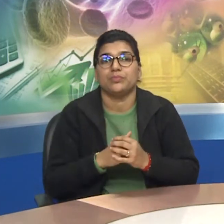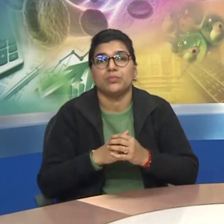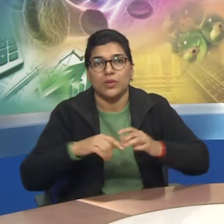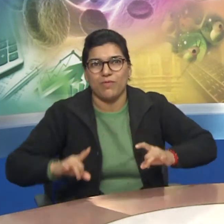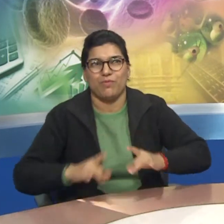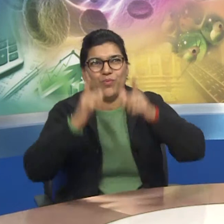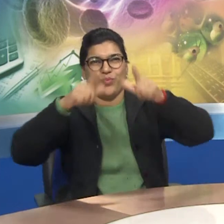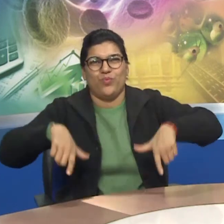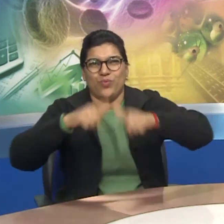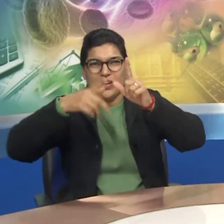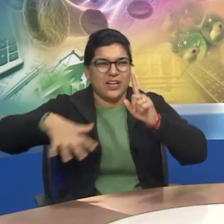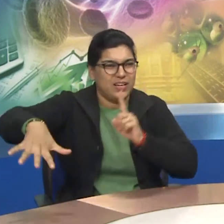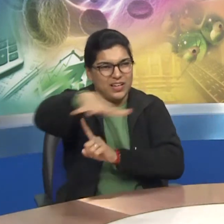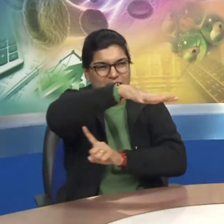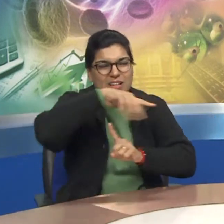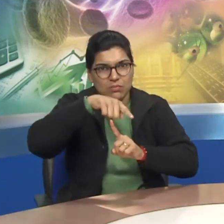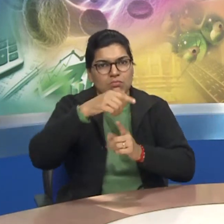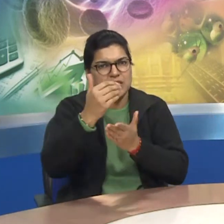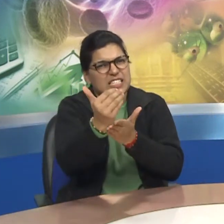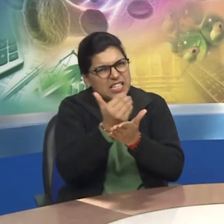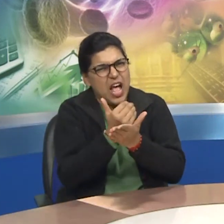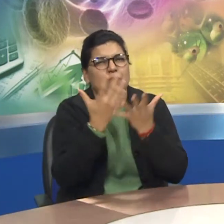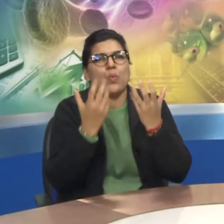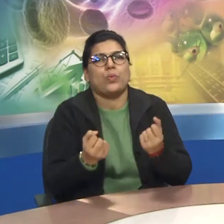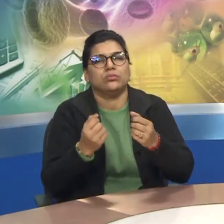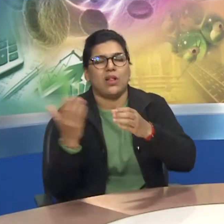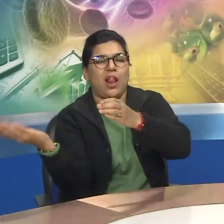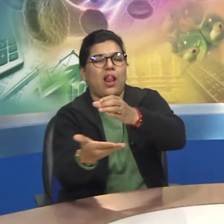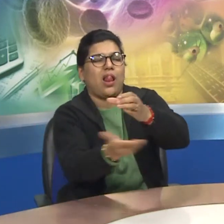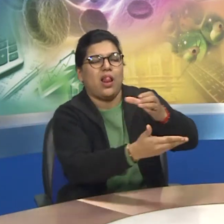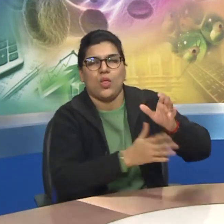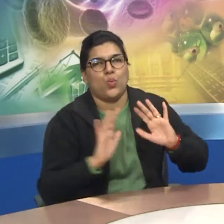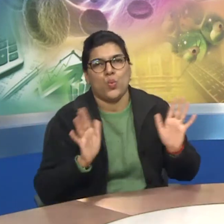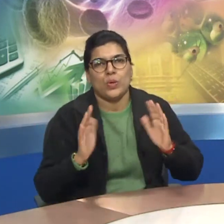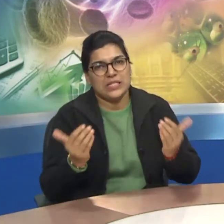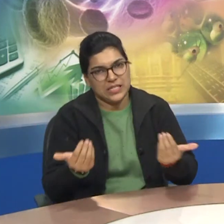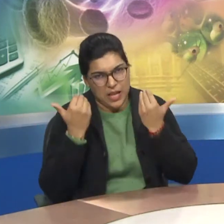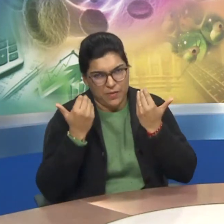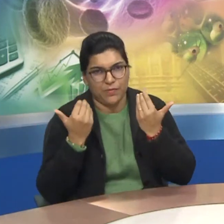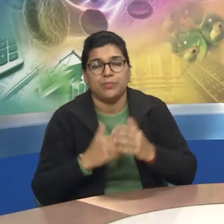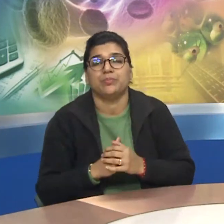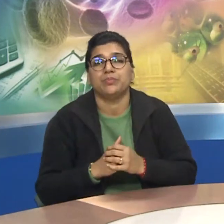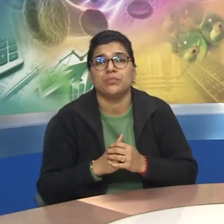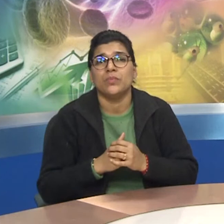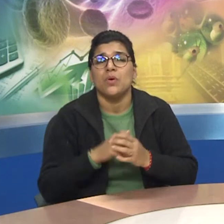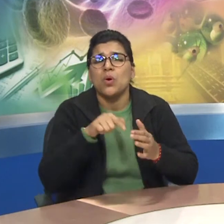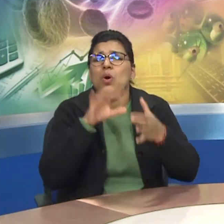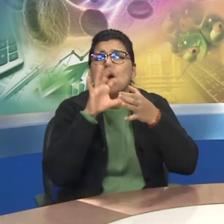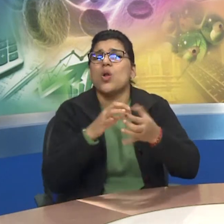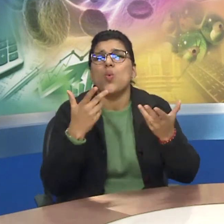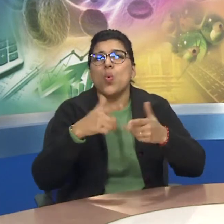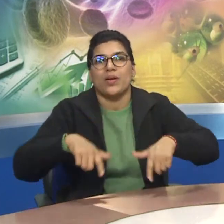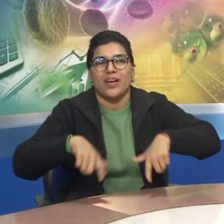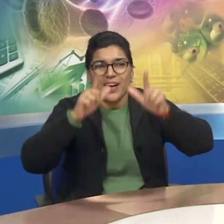Point 14. Save forests and save wildlife.